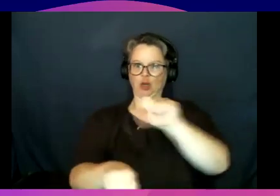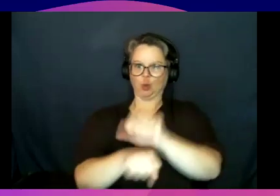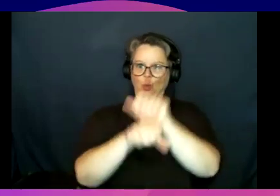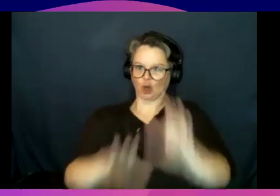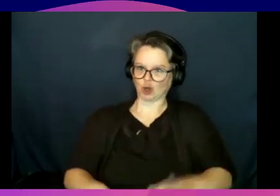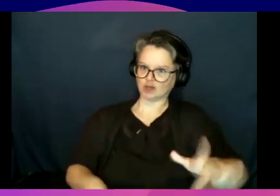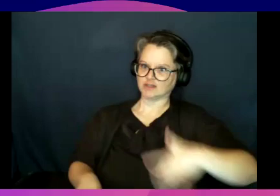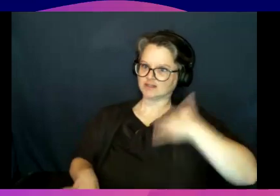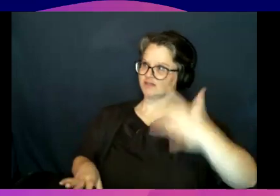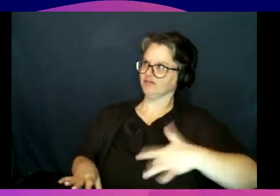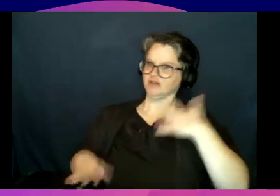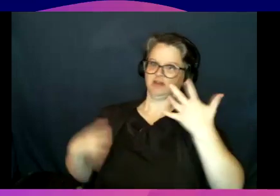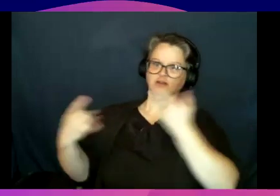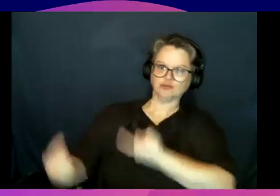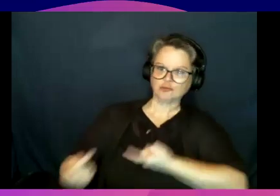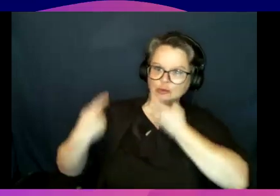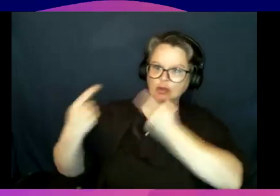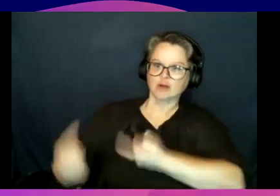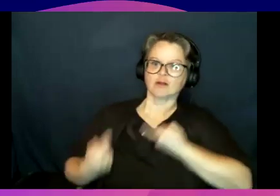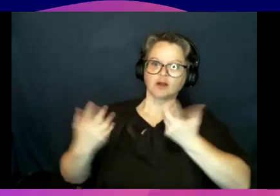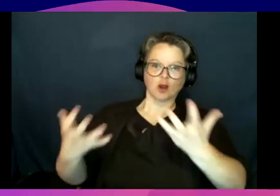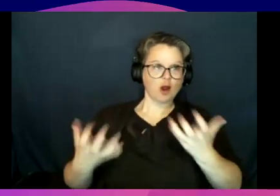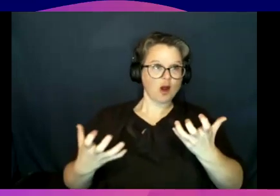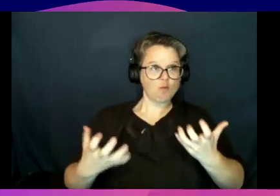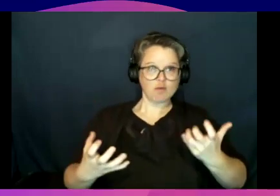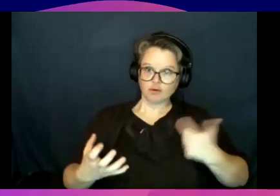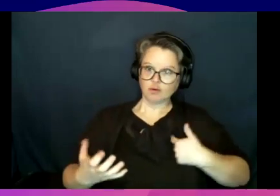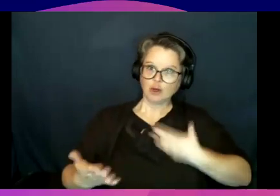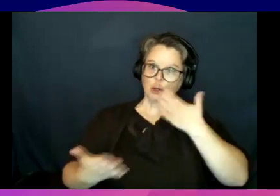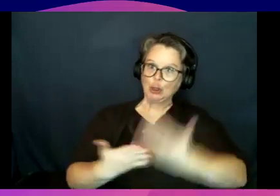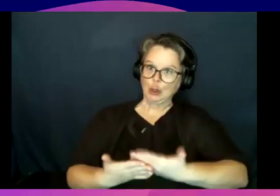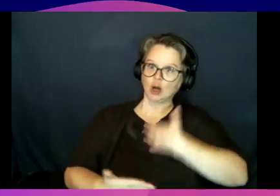means to build and create a healthy workforce.